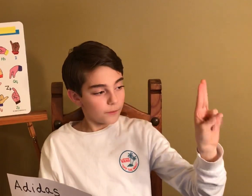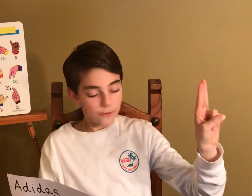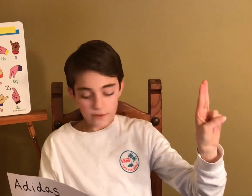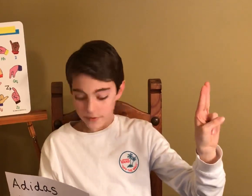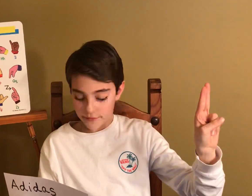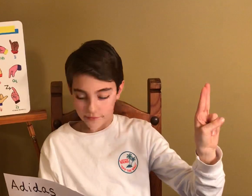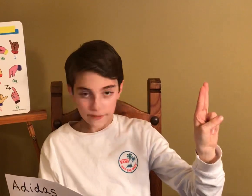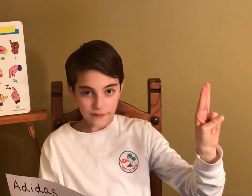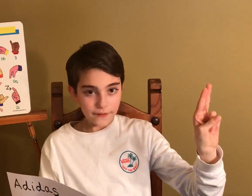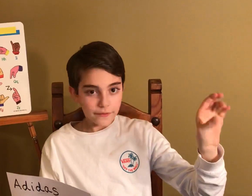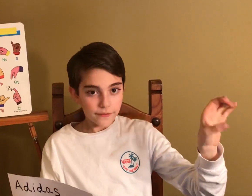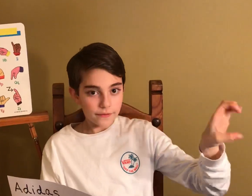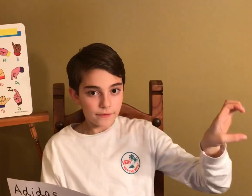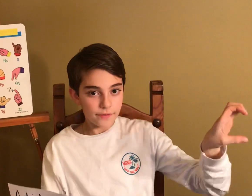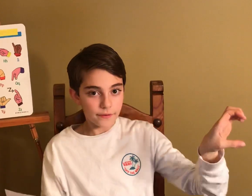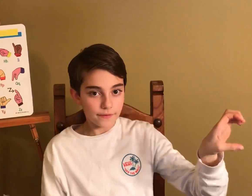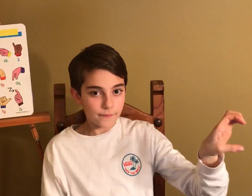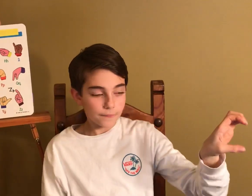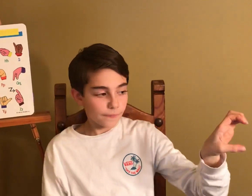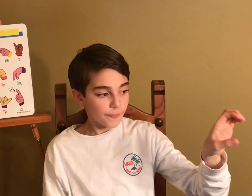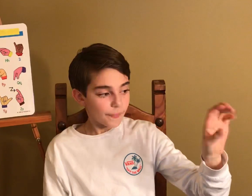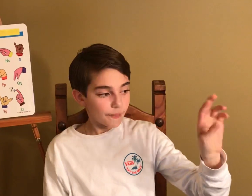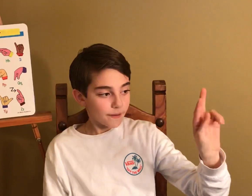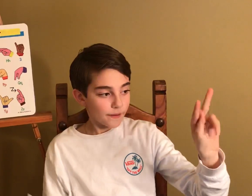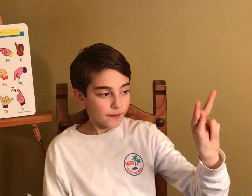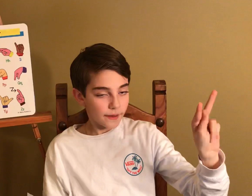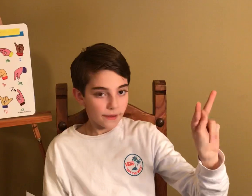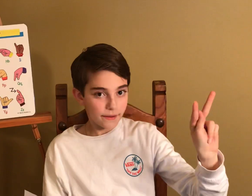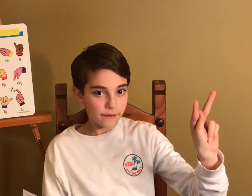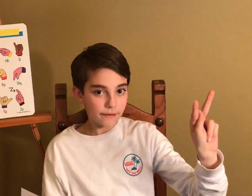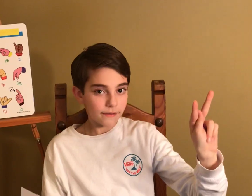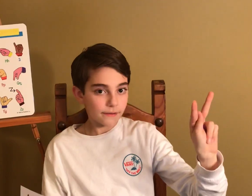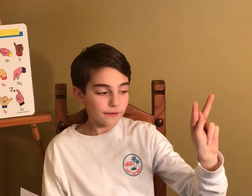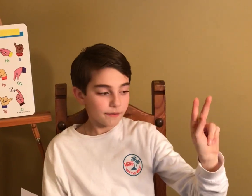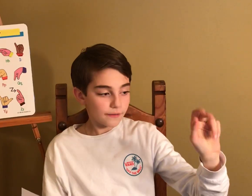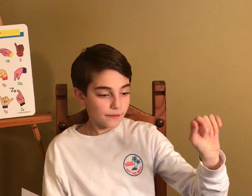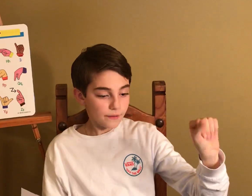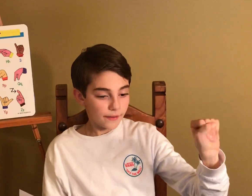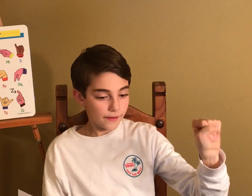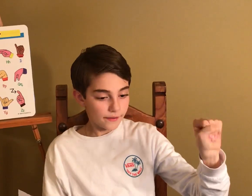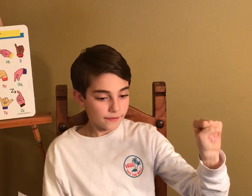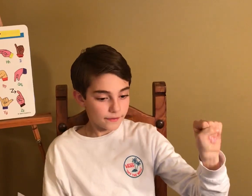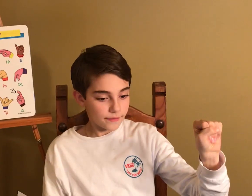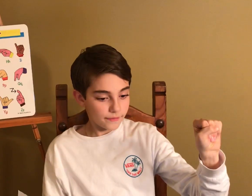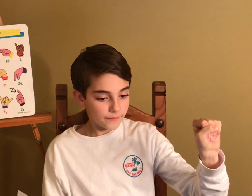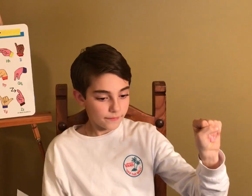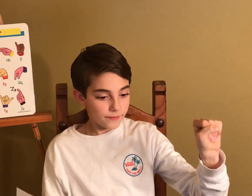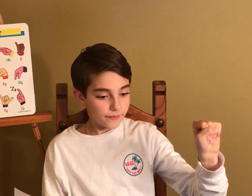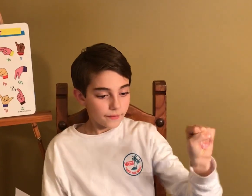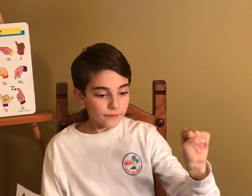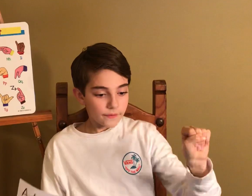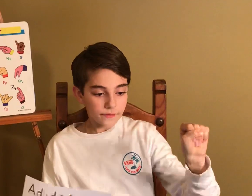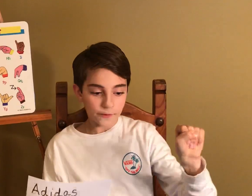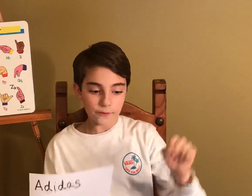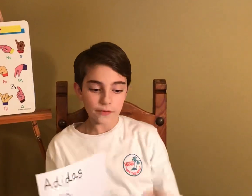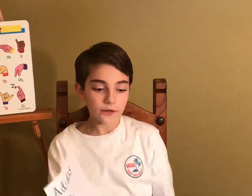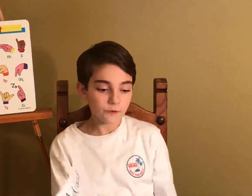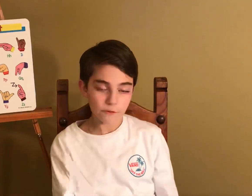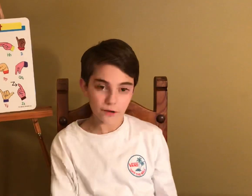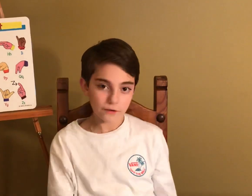U, C, K, S. So thank you for watching